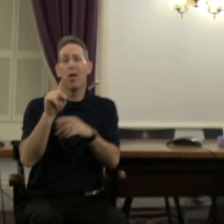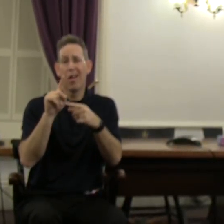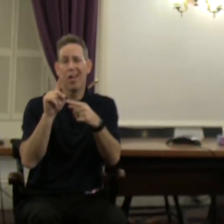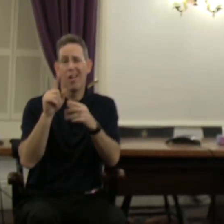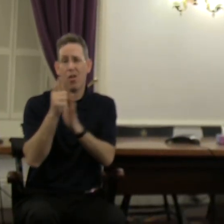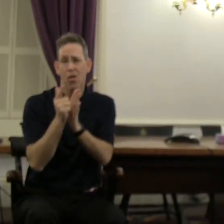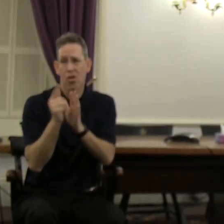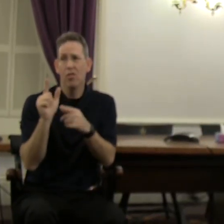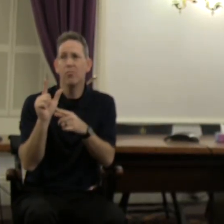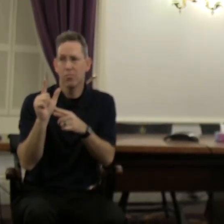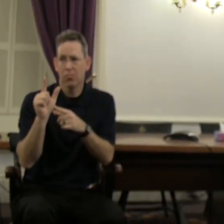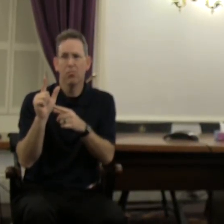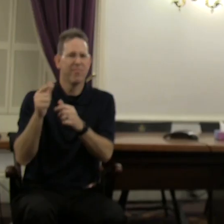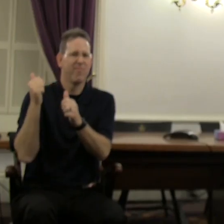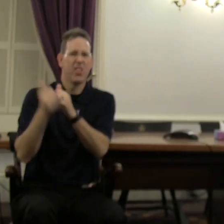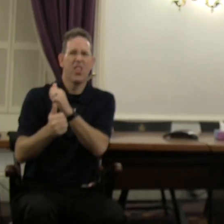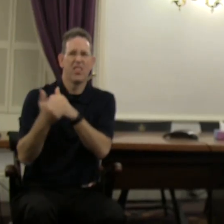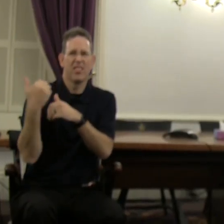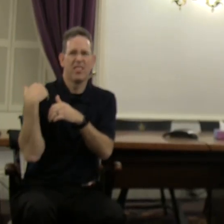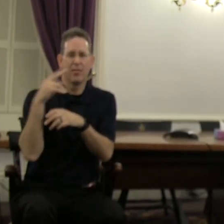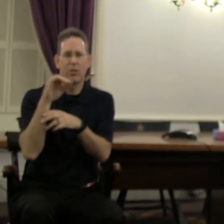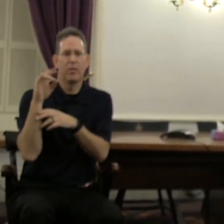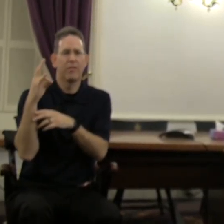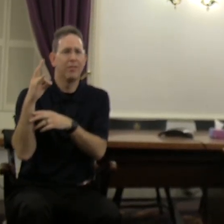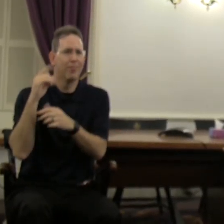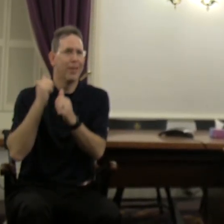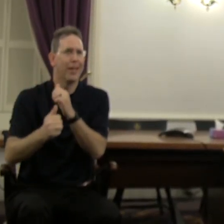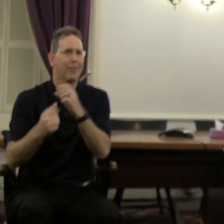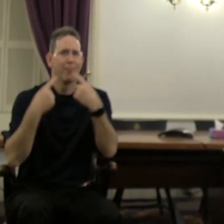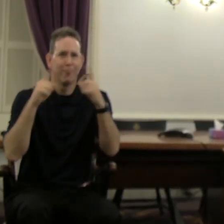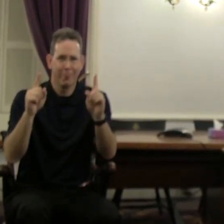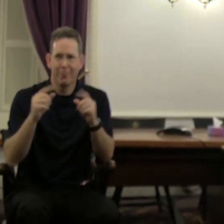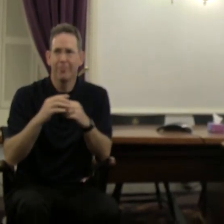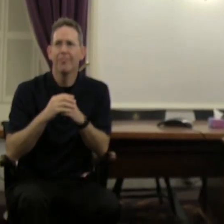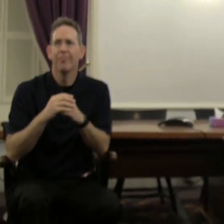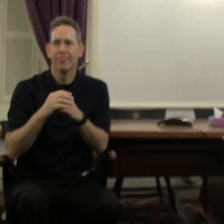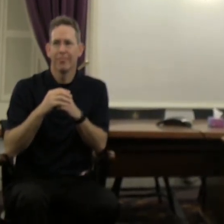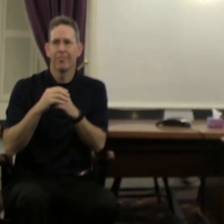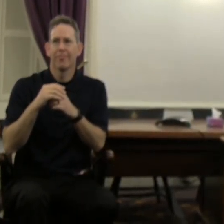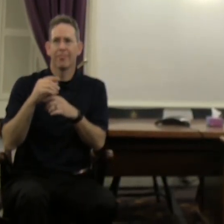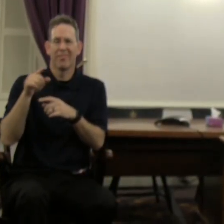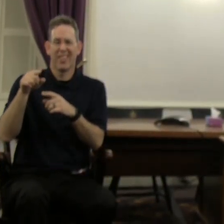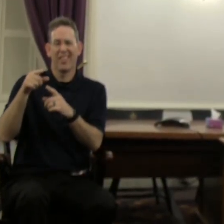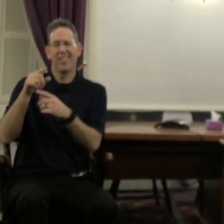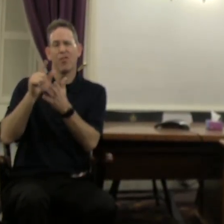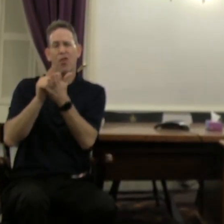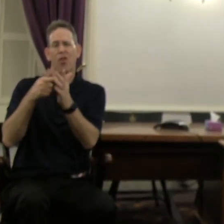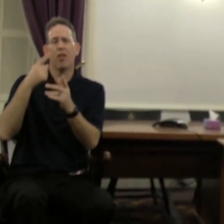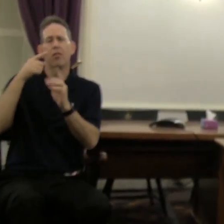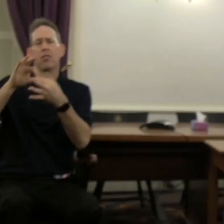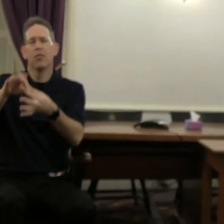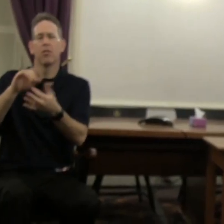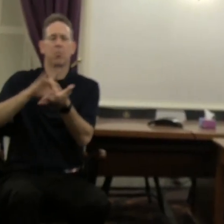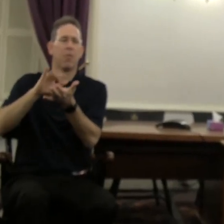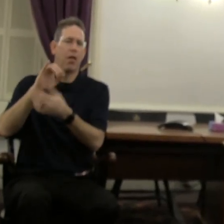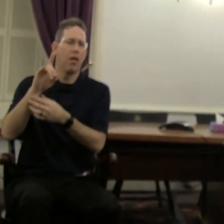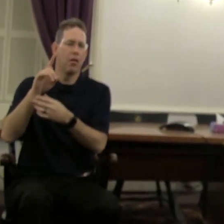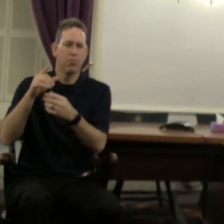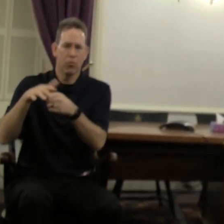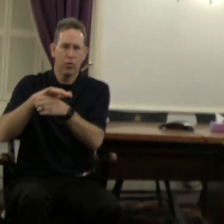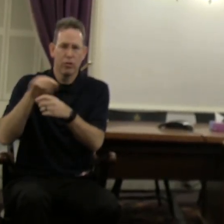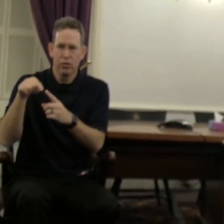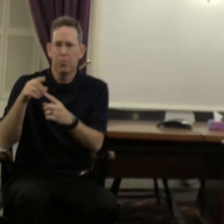self-confidence, and independence. The changes within Act 51 of 2015,